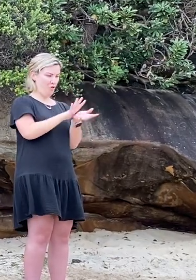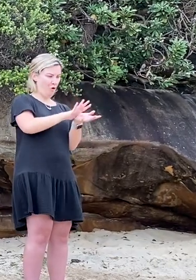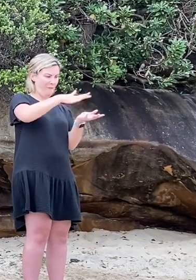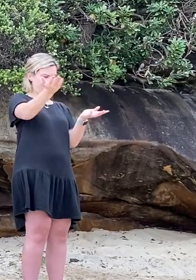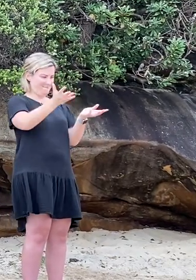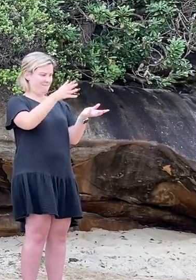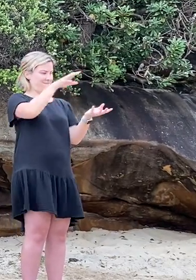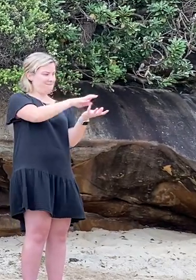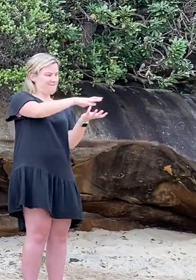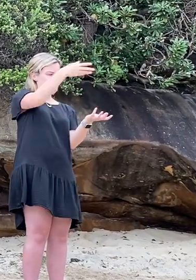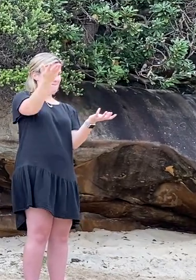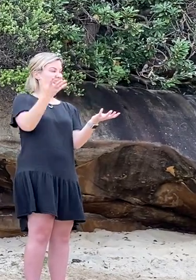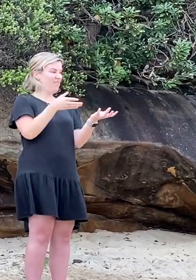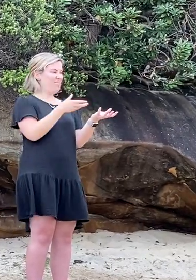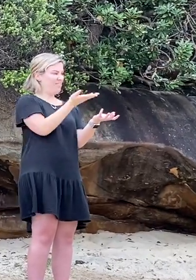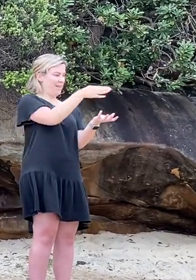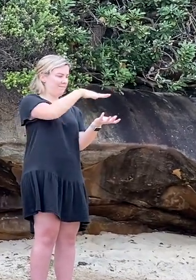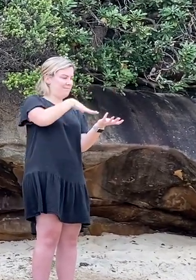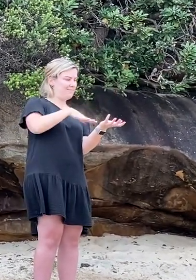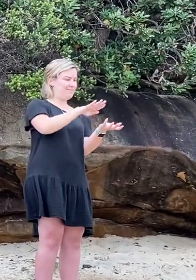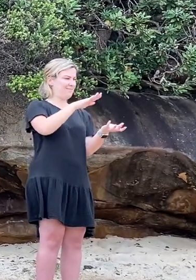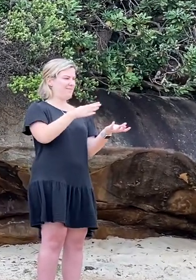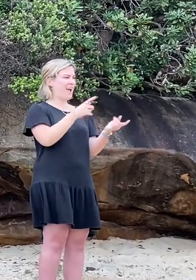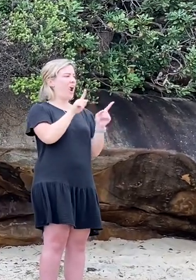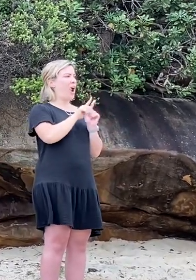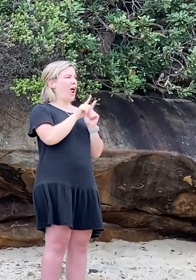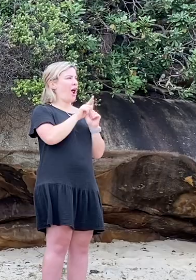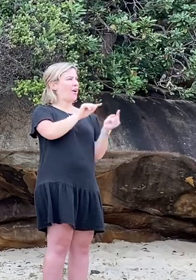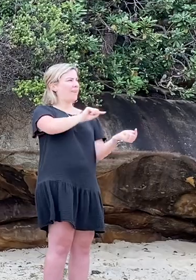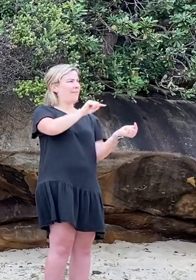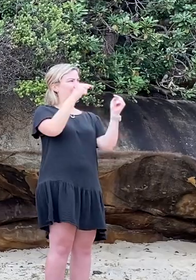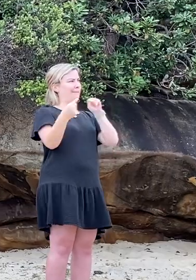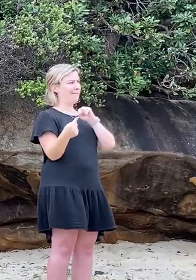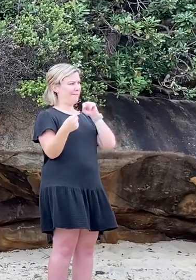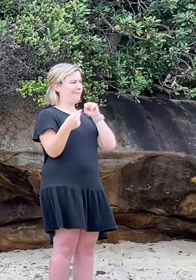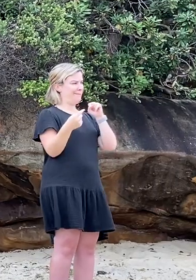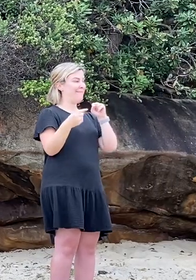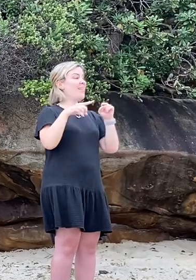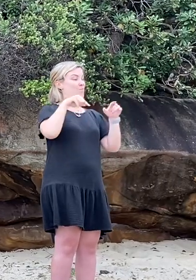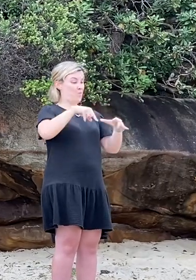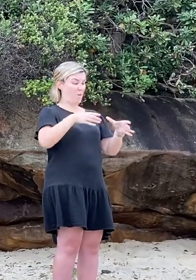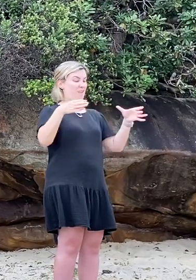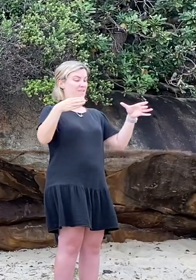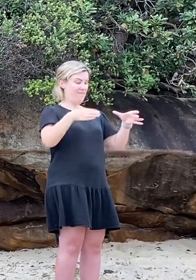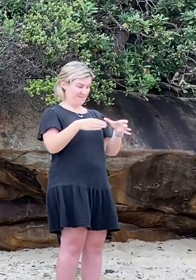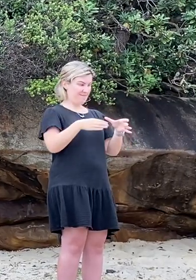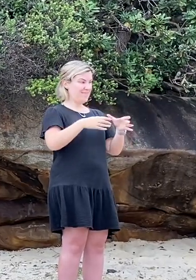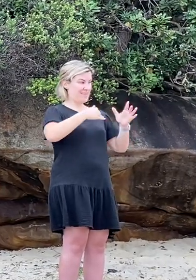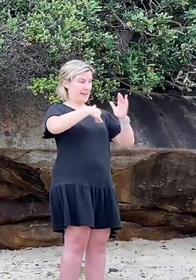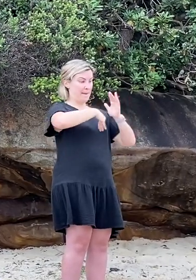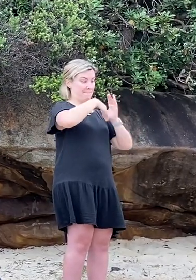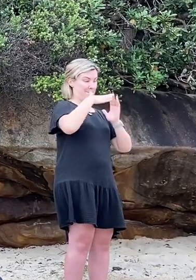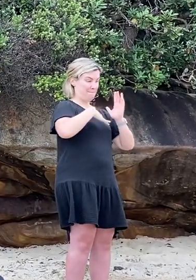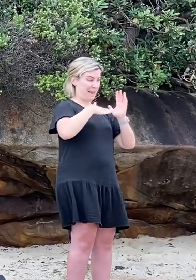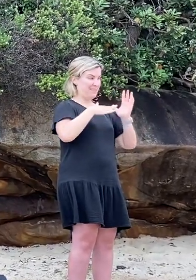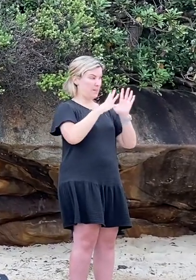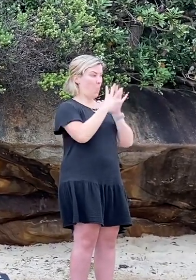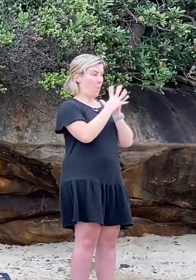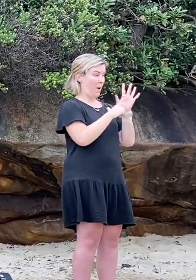negative plaster cast. And into the negative plaster cast I paint